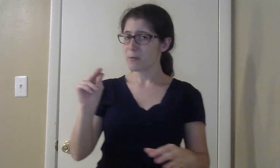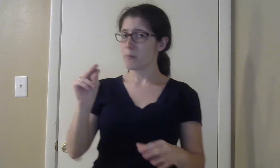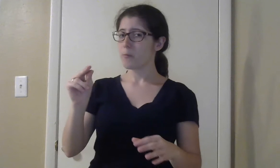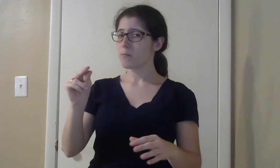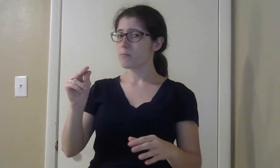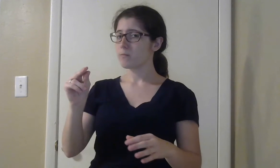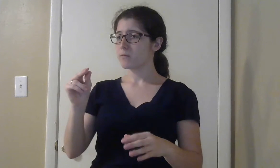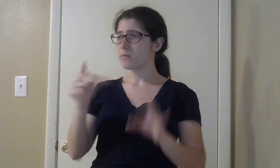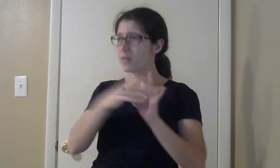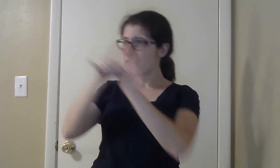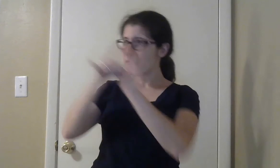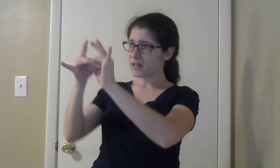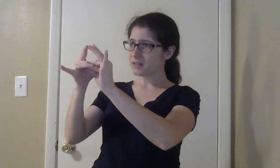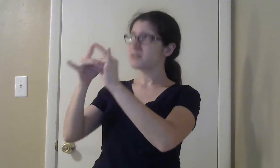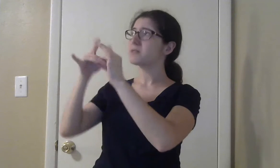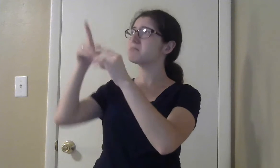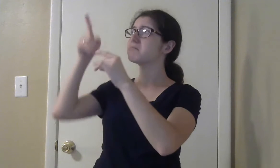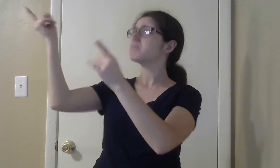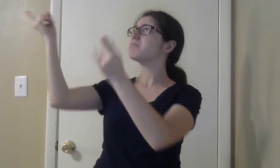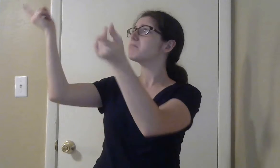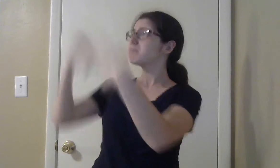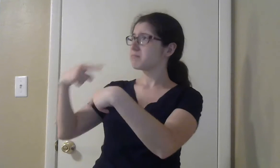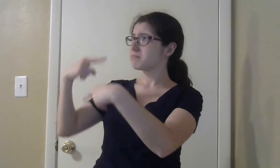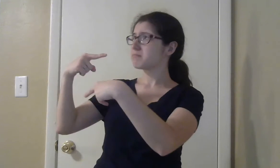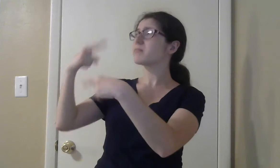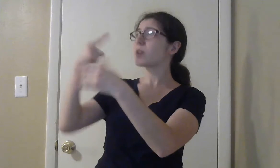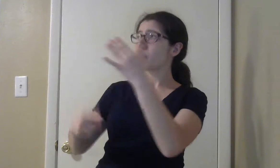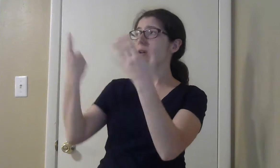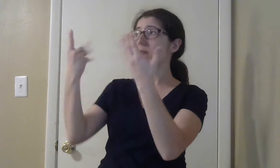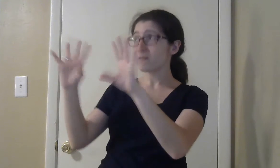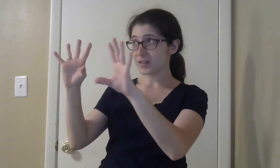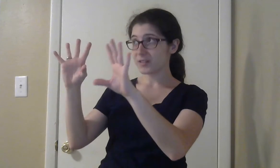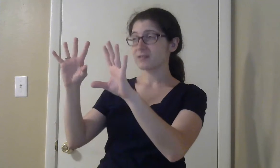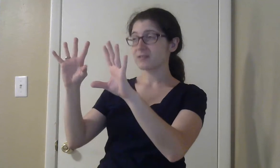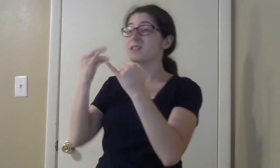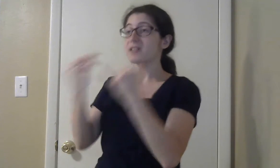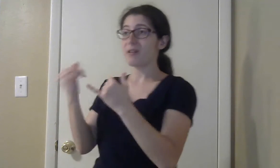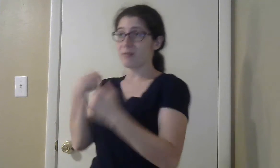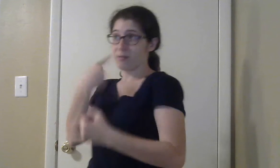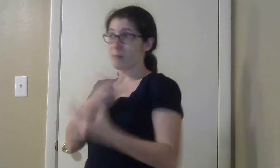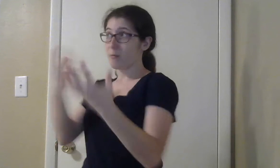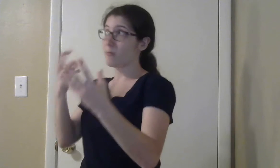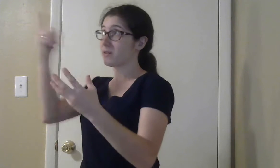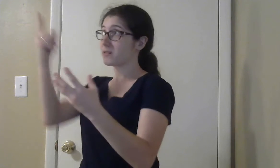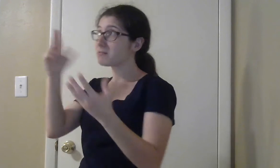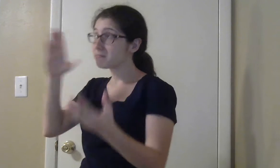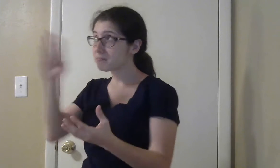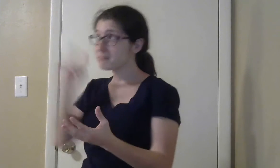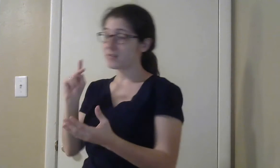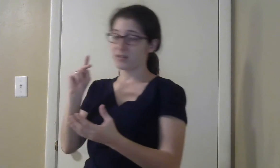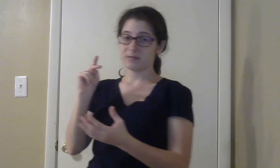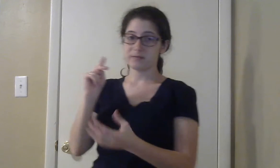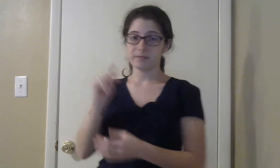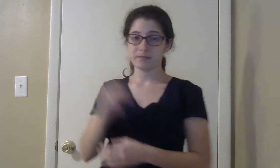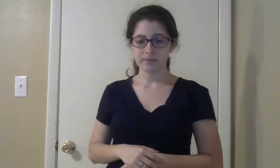a not yet. The king has come. He's died for sins. He's risen from the dead. He's gone